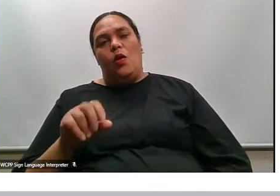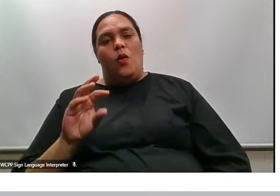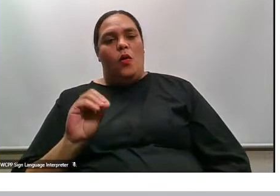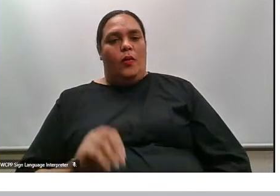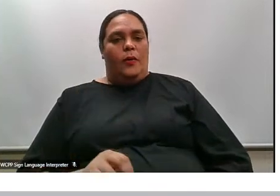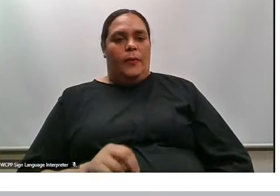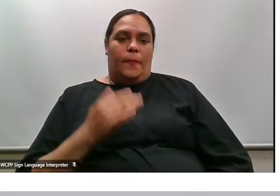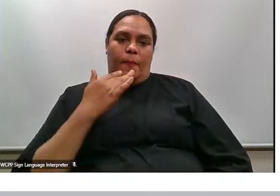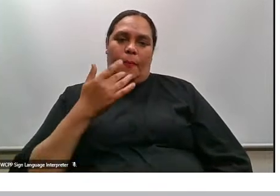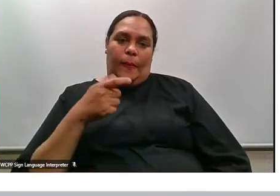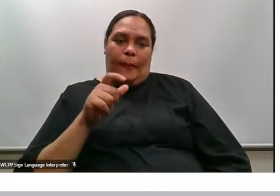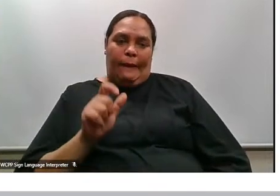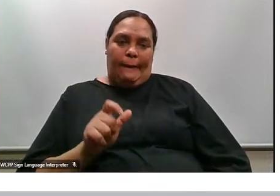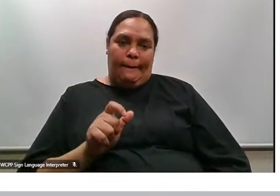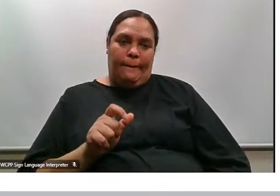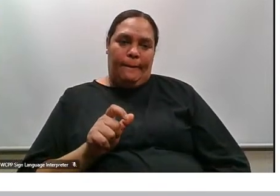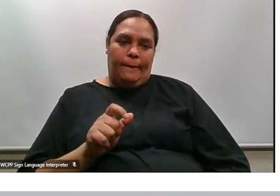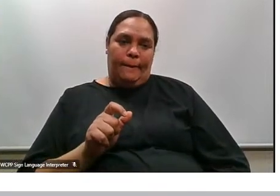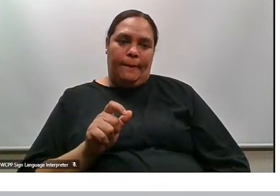Thank you, Chair.